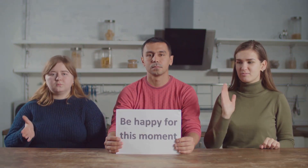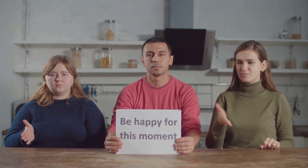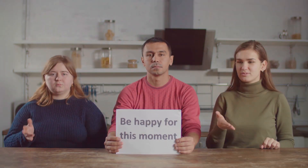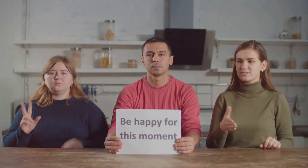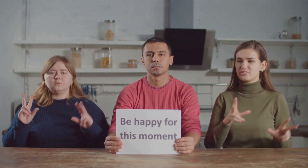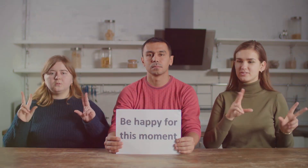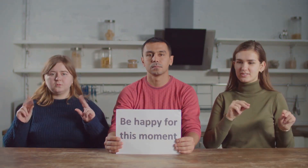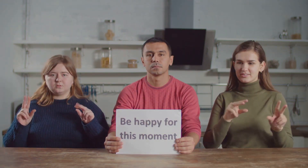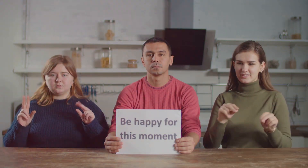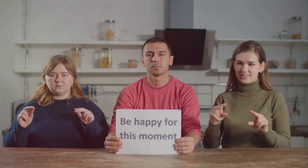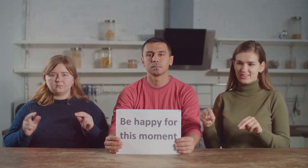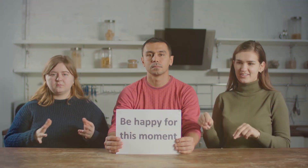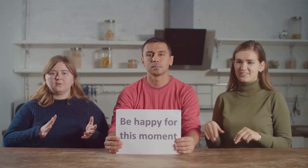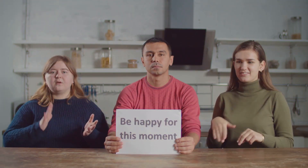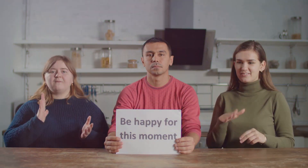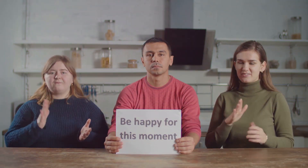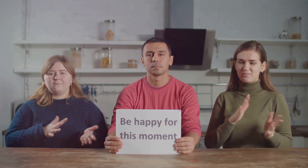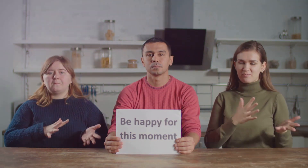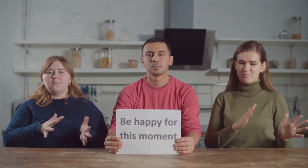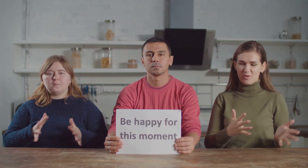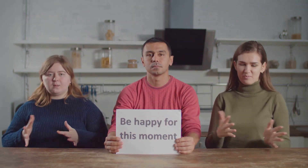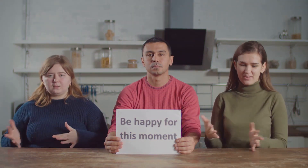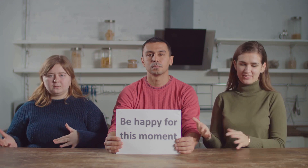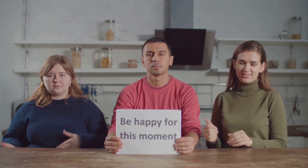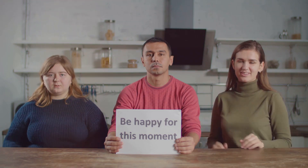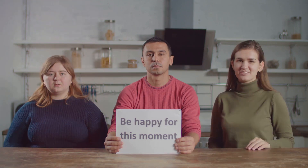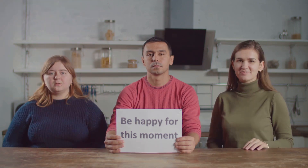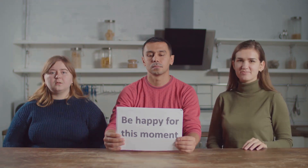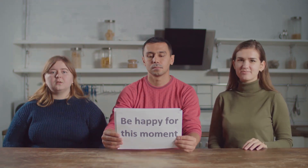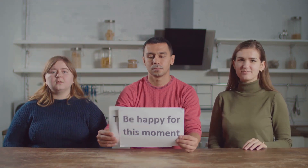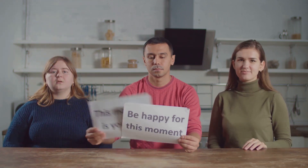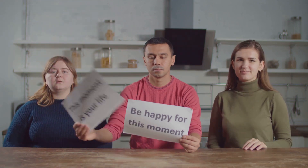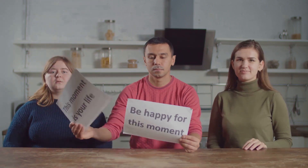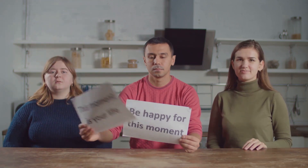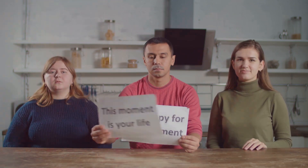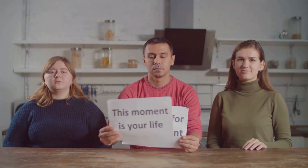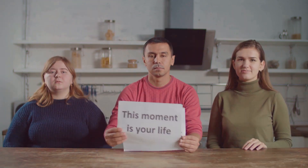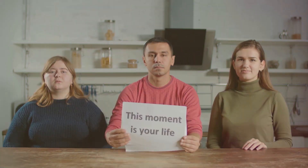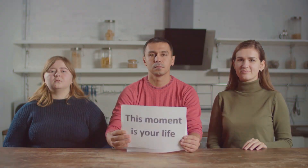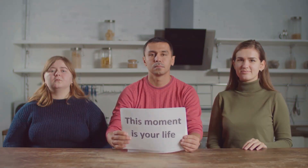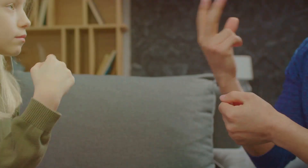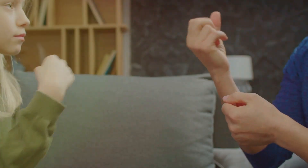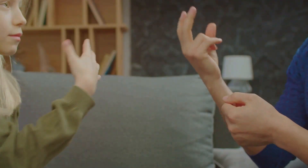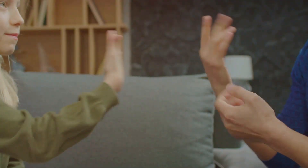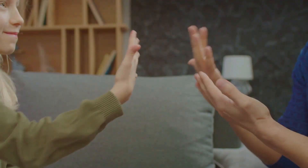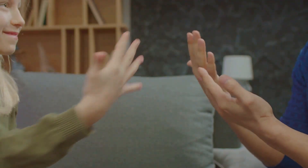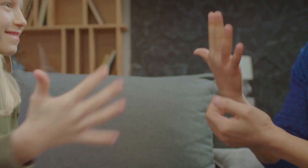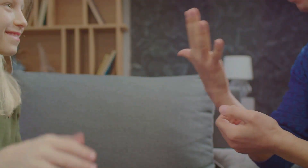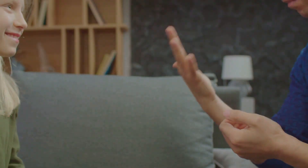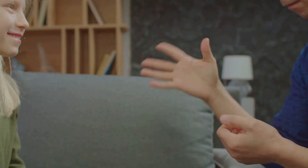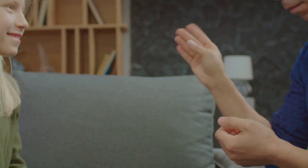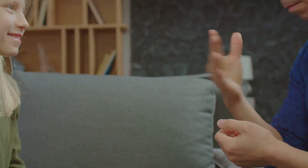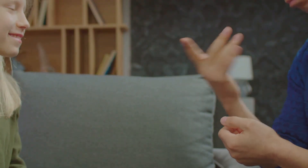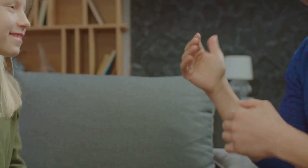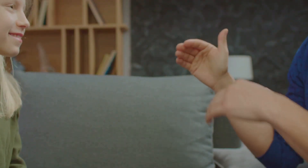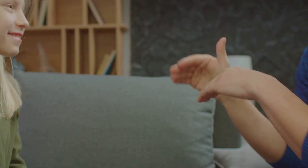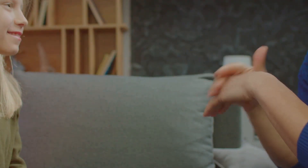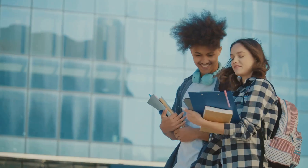globe, showcasing the power of unity and the demand for representation within the Deaf community. It was a moment of triumph for Deaf